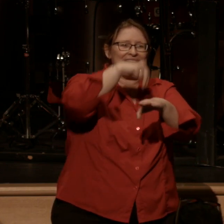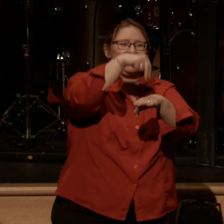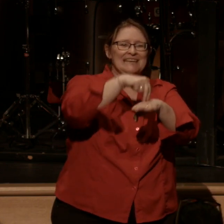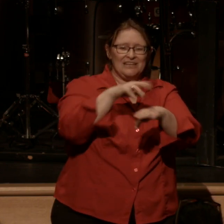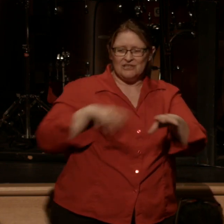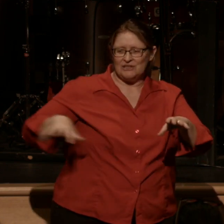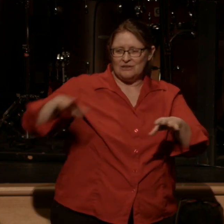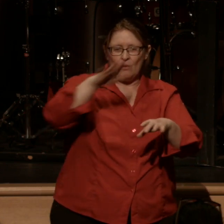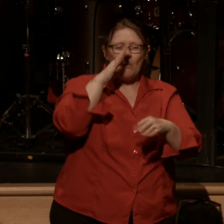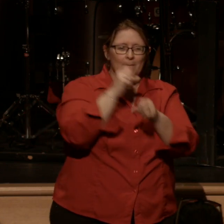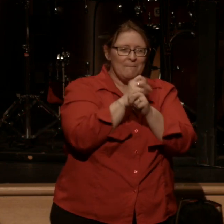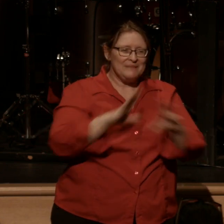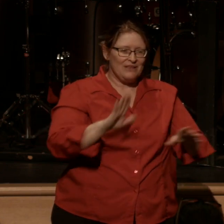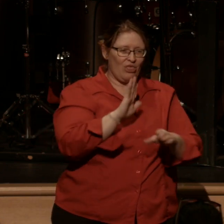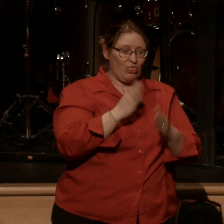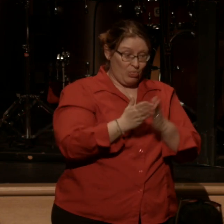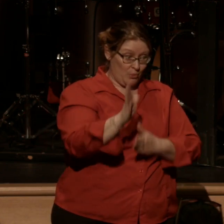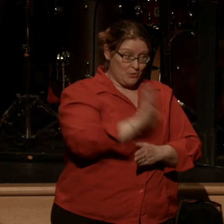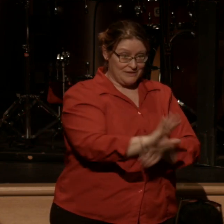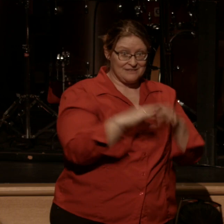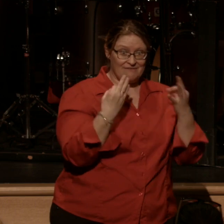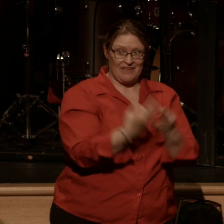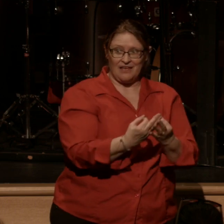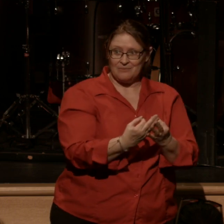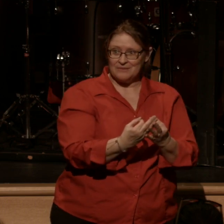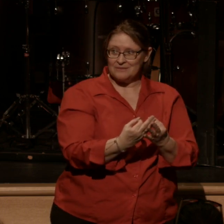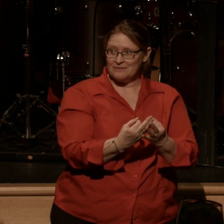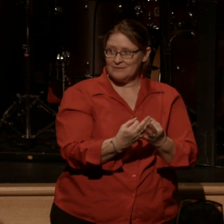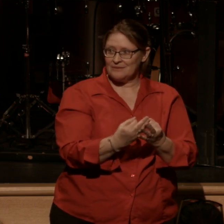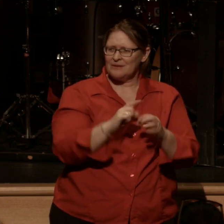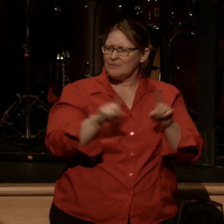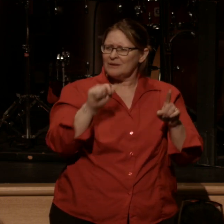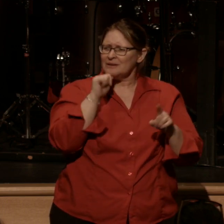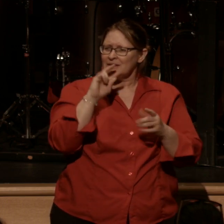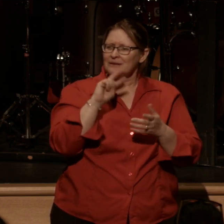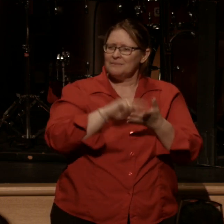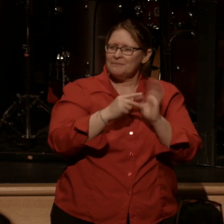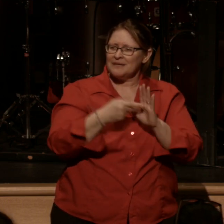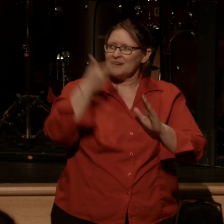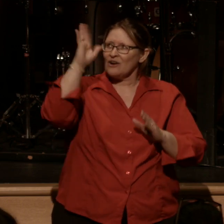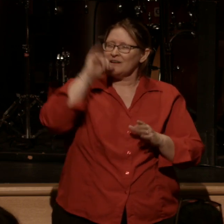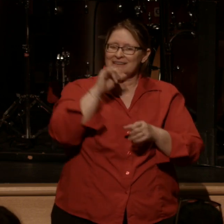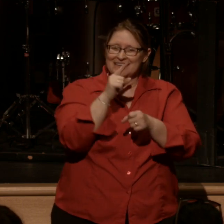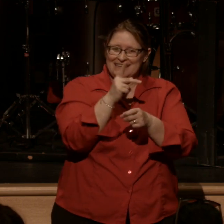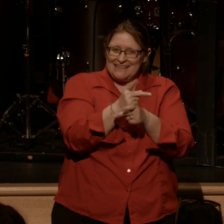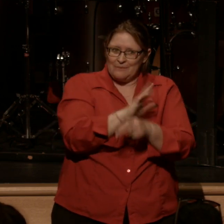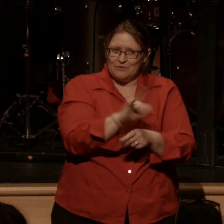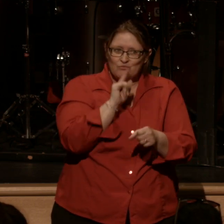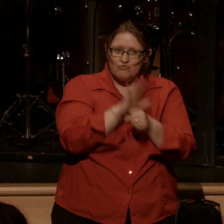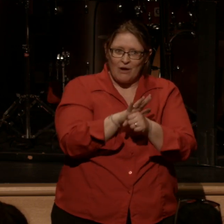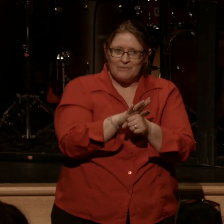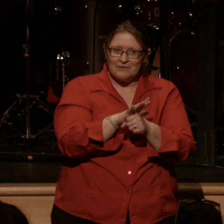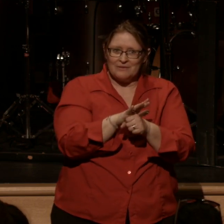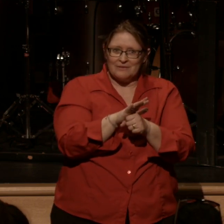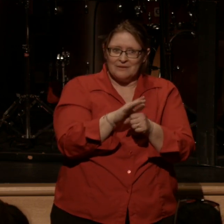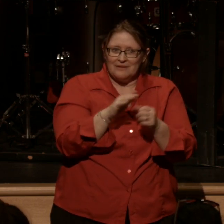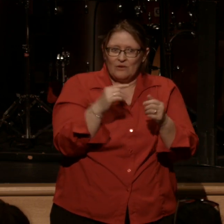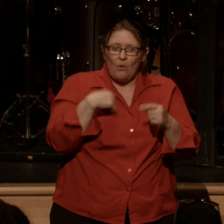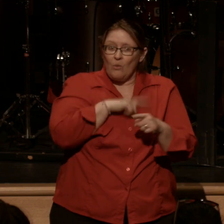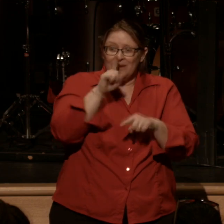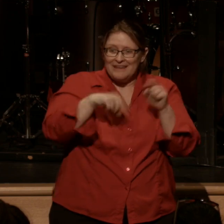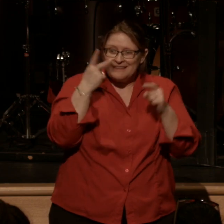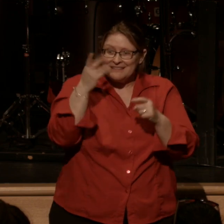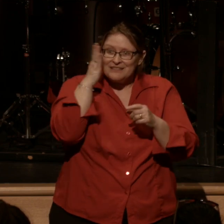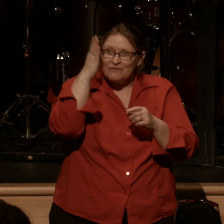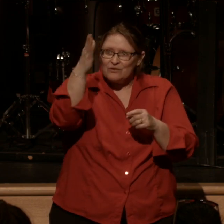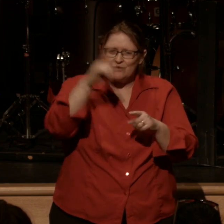would be blessed through his family. But that doesn't mean that God doesn't keep promises when we can't see the future. And so I want to show